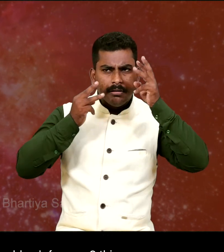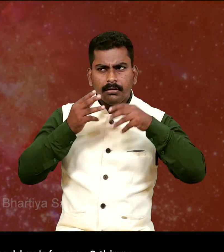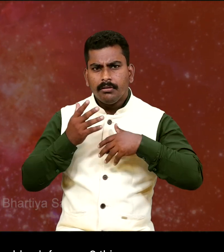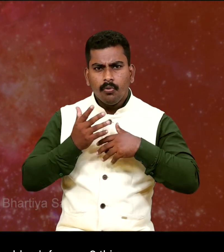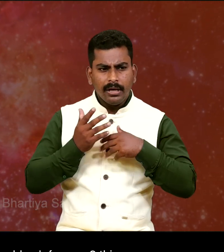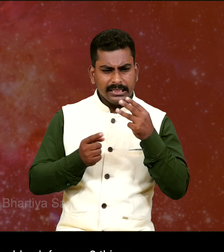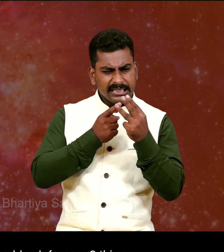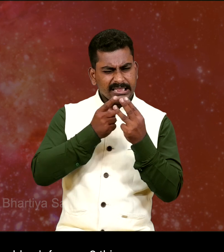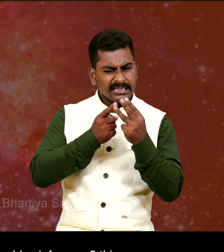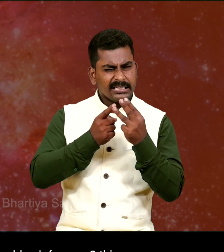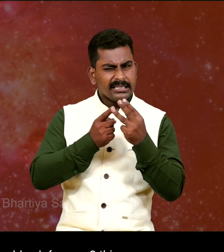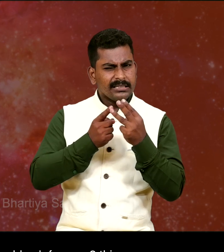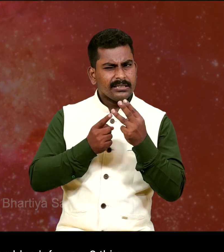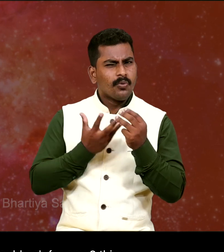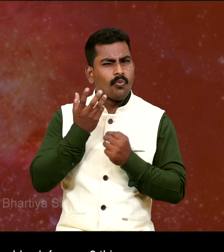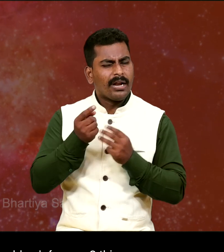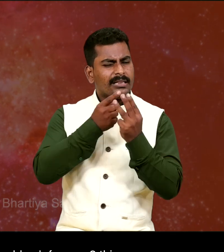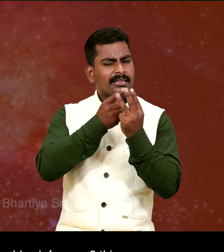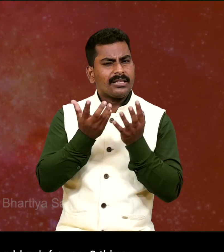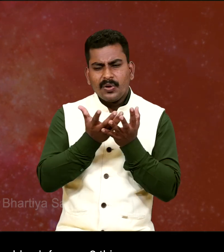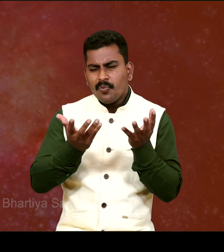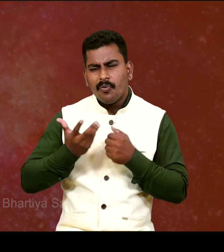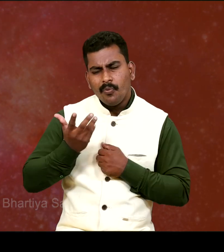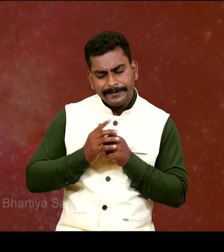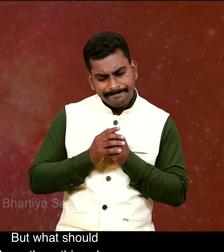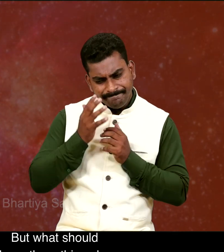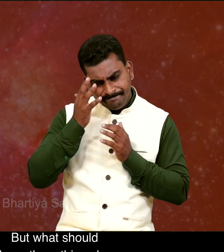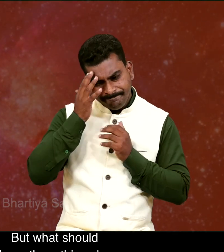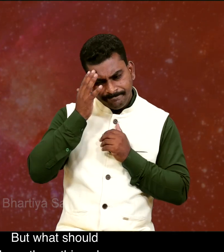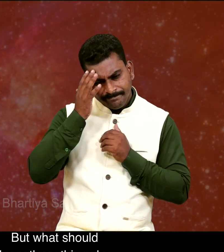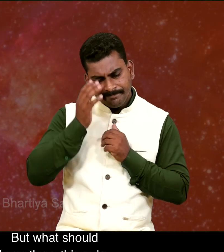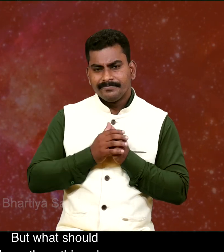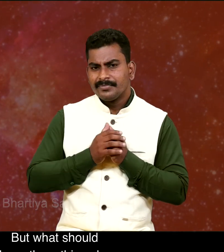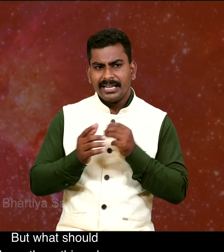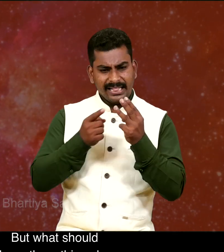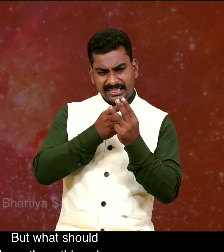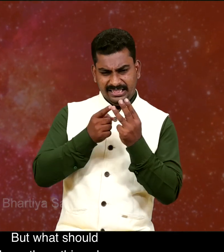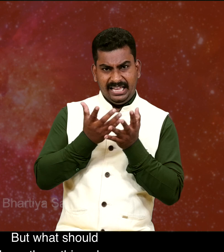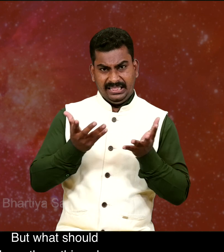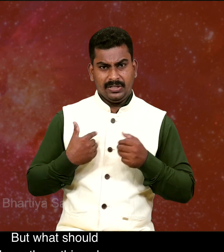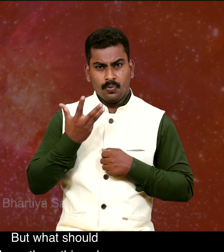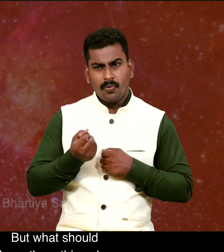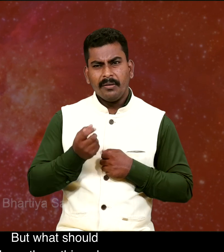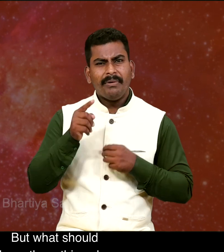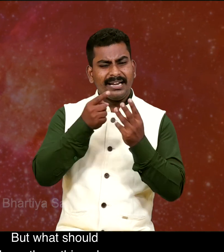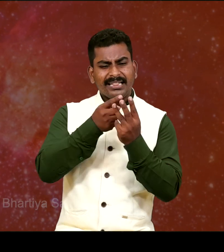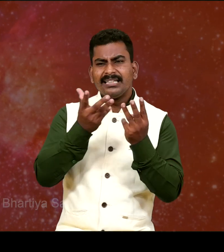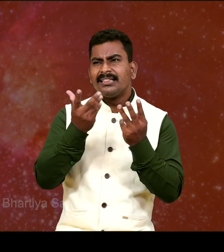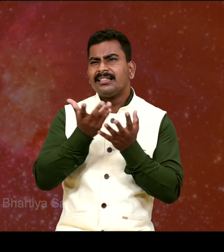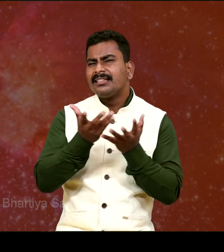any 3 things. But what should those 3 things be? However,